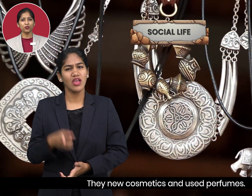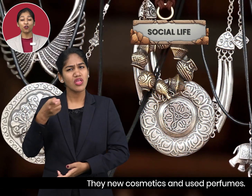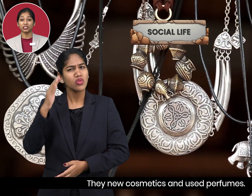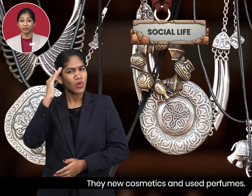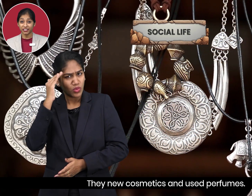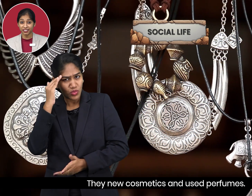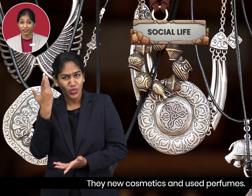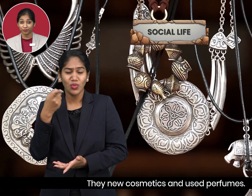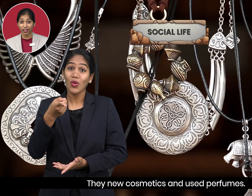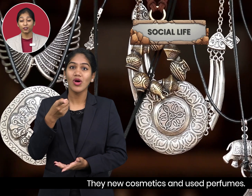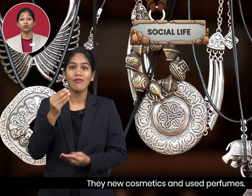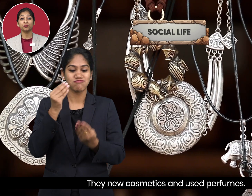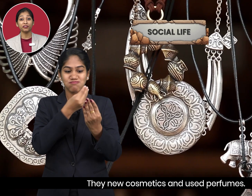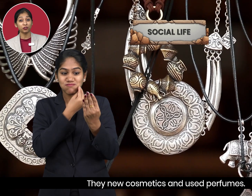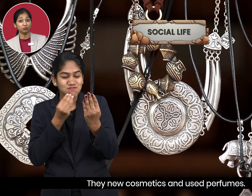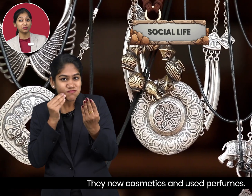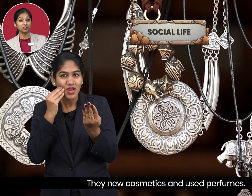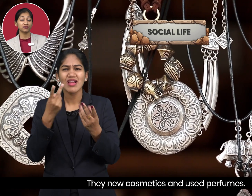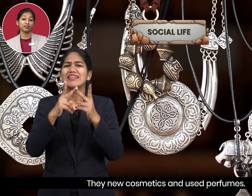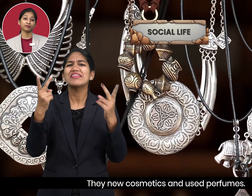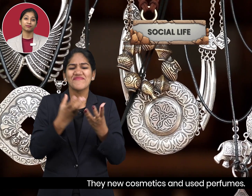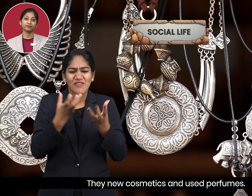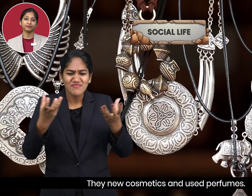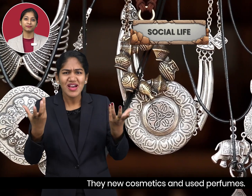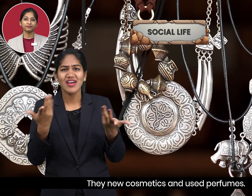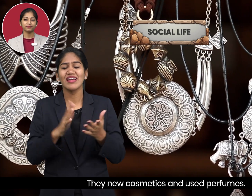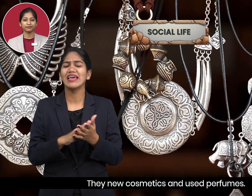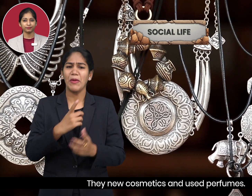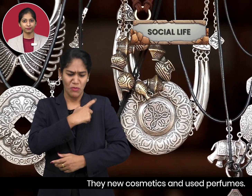They knew cosmetics and used perfumes.